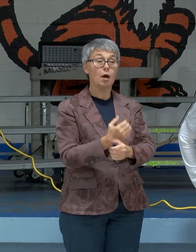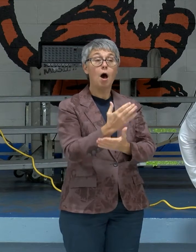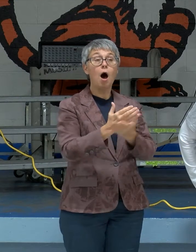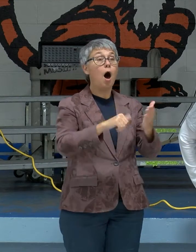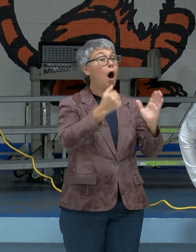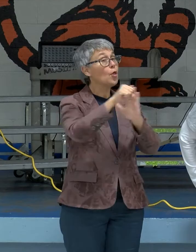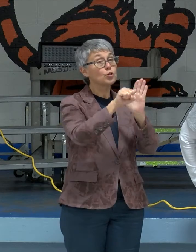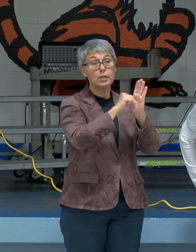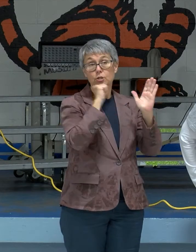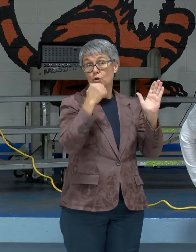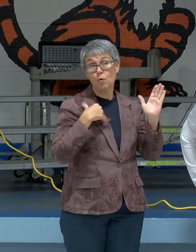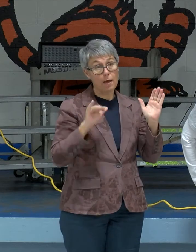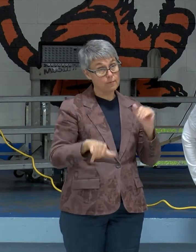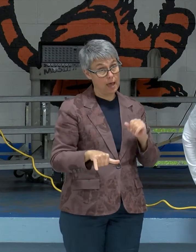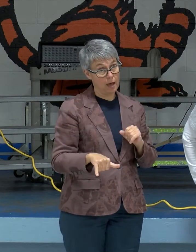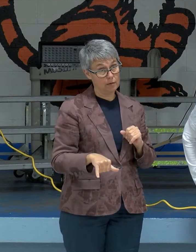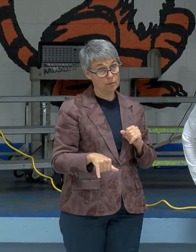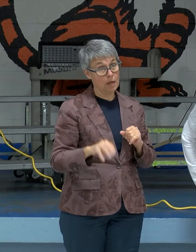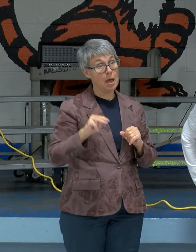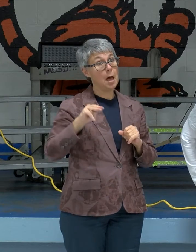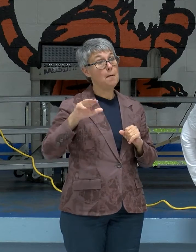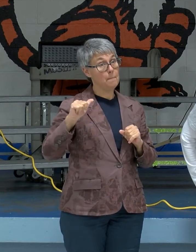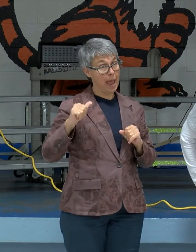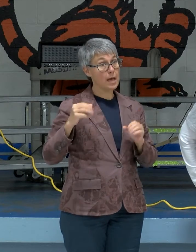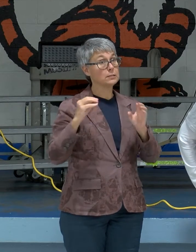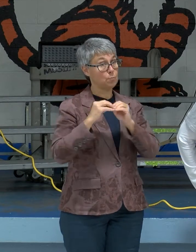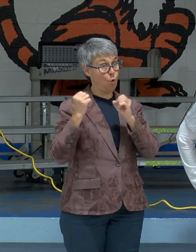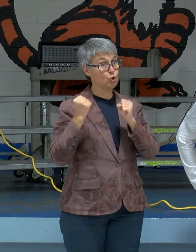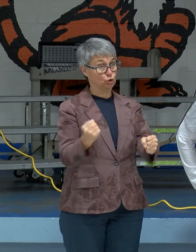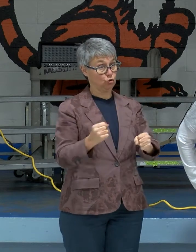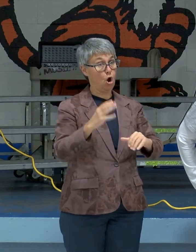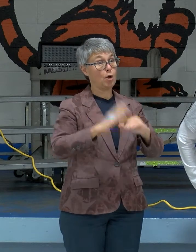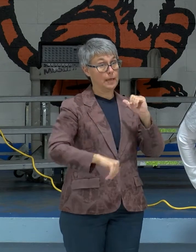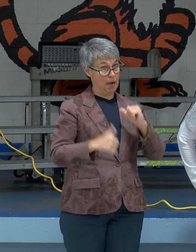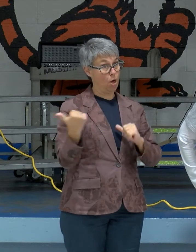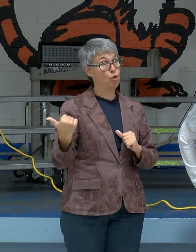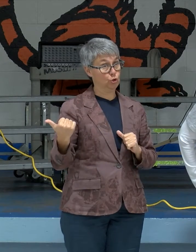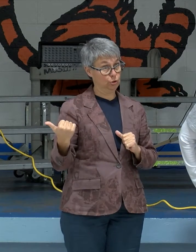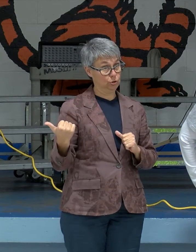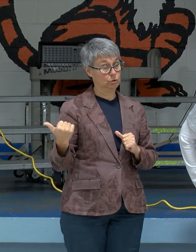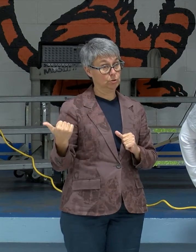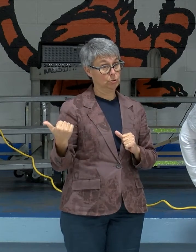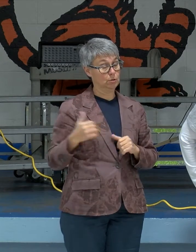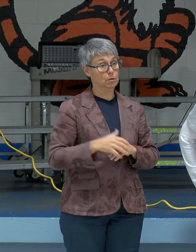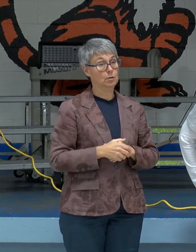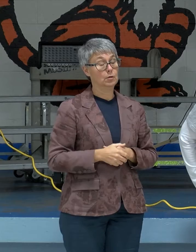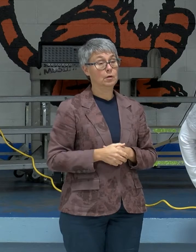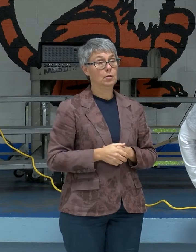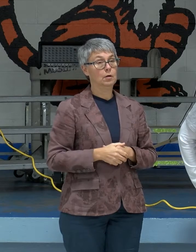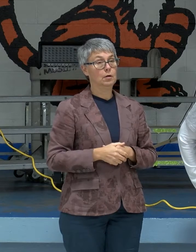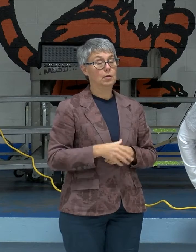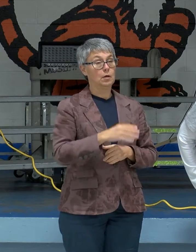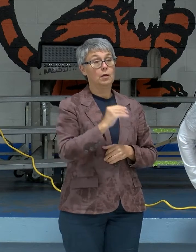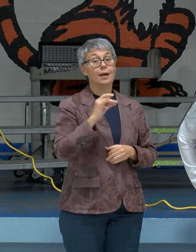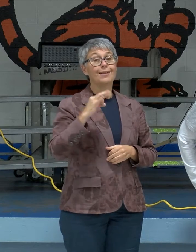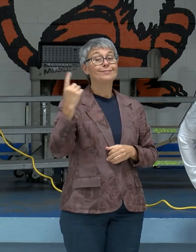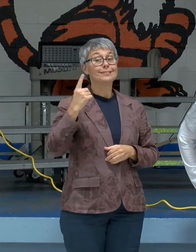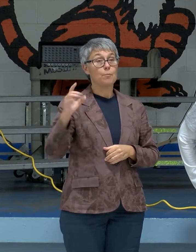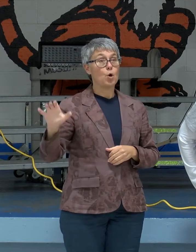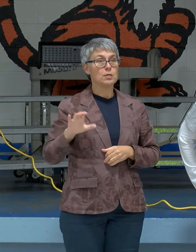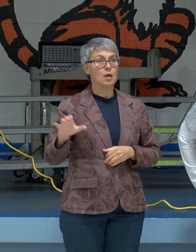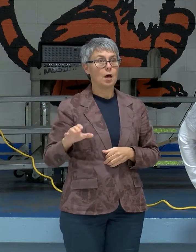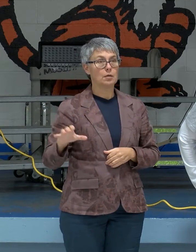don't have those laws as strong. And I think, as you probably found out, that if someone does access a gun,